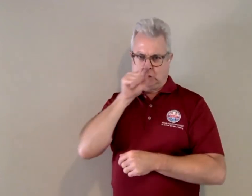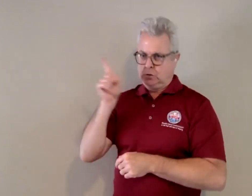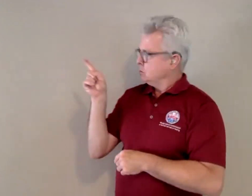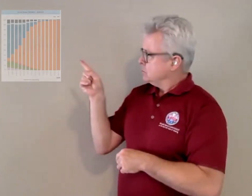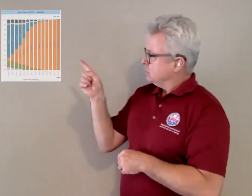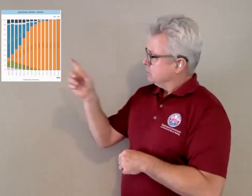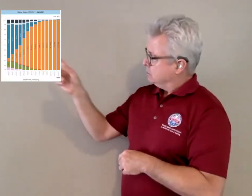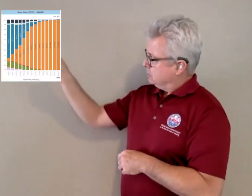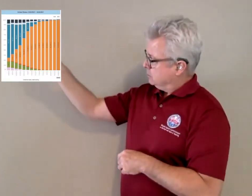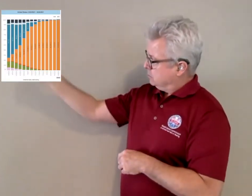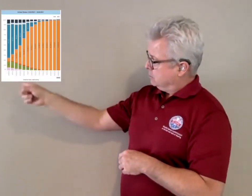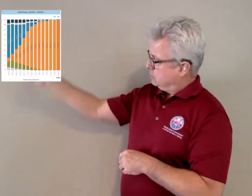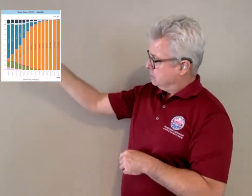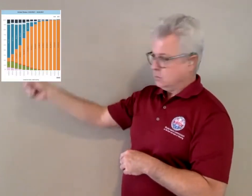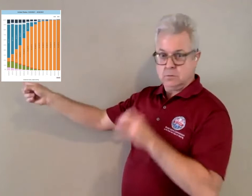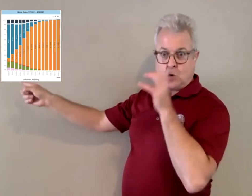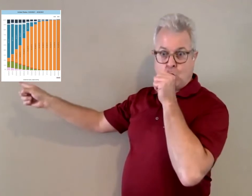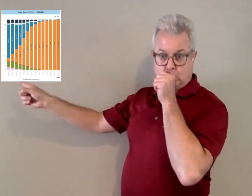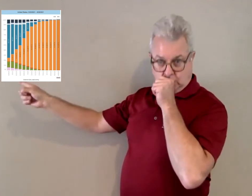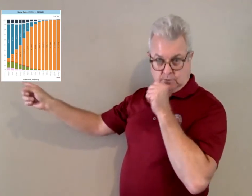but focus on the orange section of the picture.